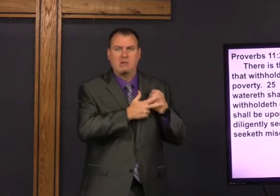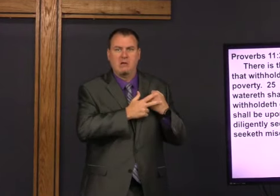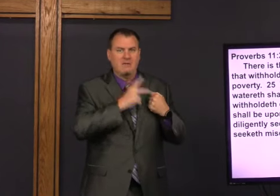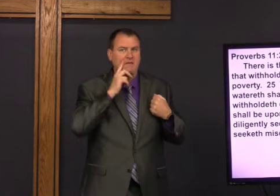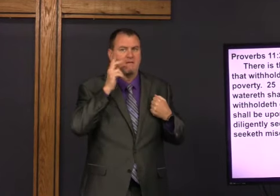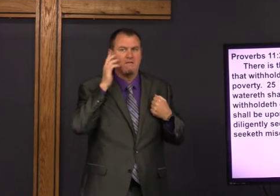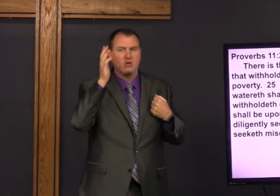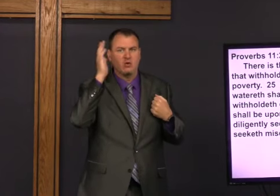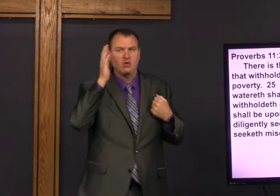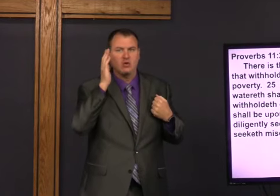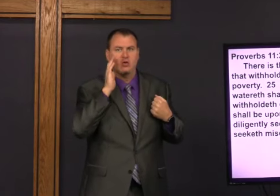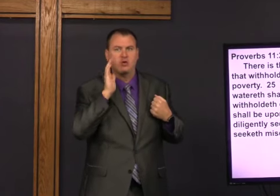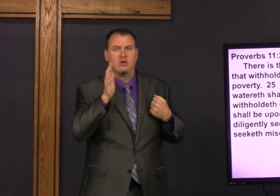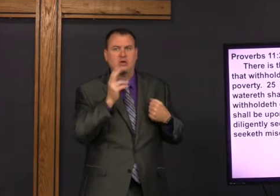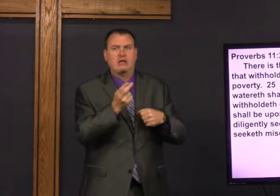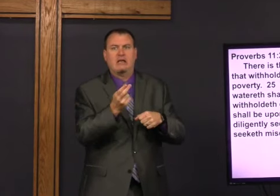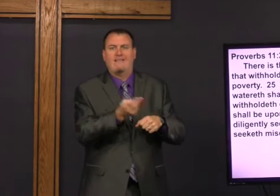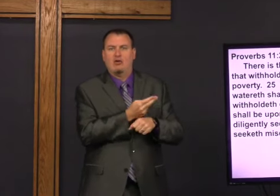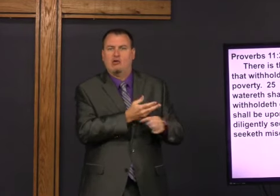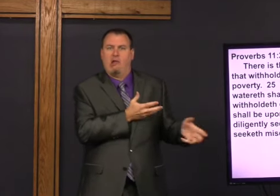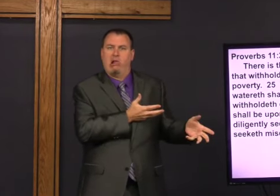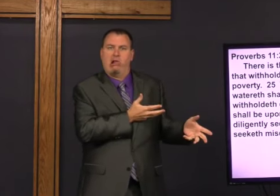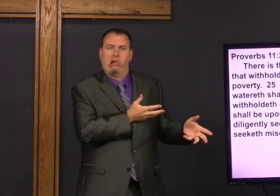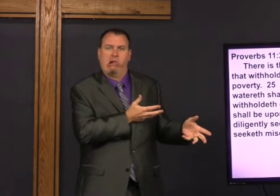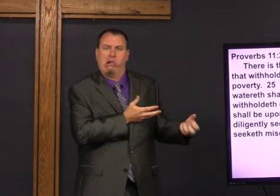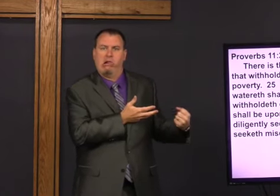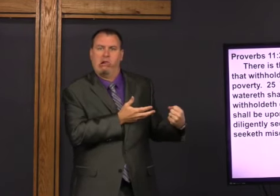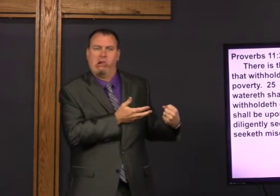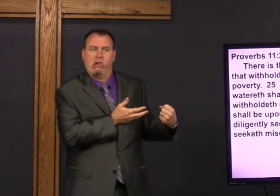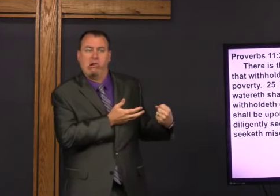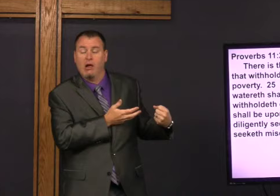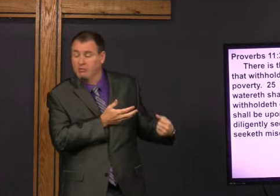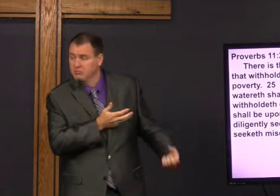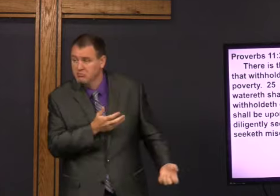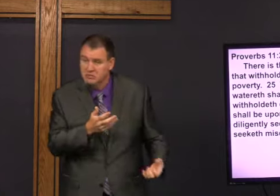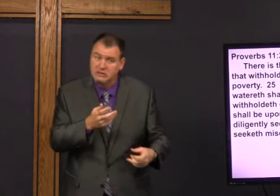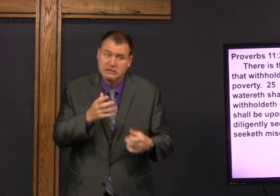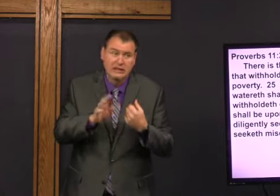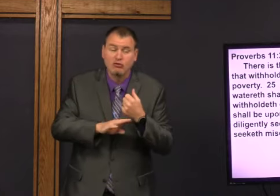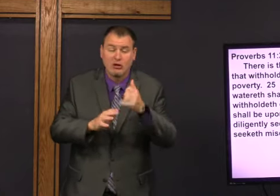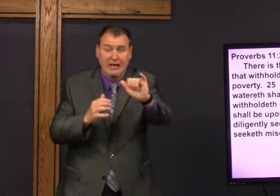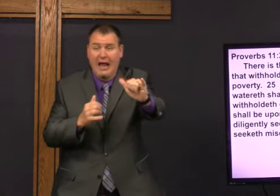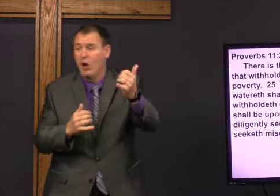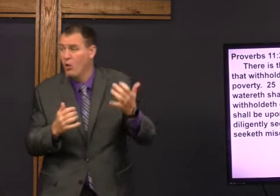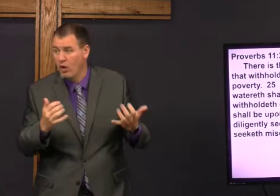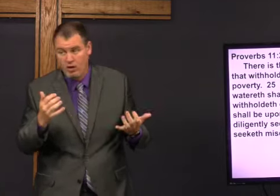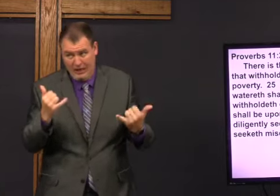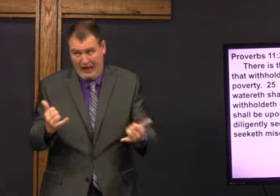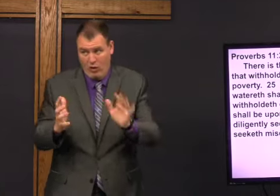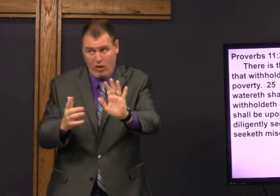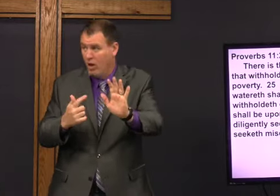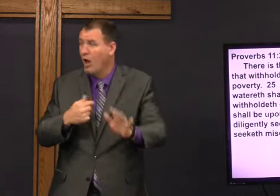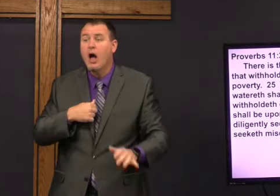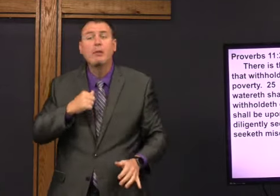I know some people who are selfish in the future. They don't use